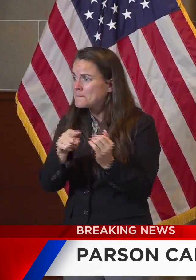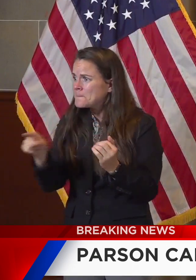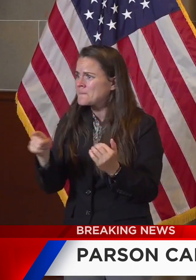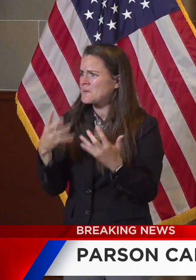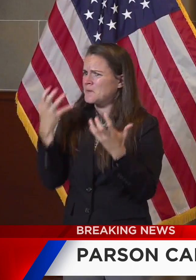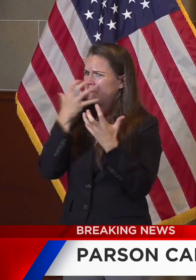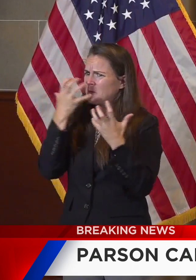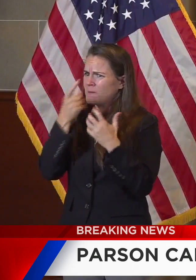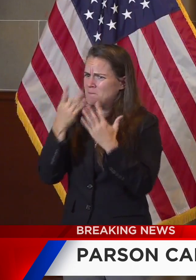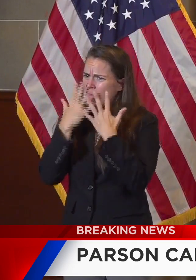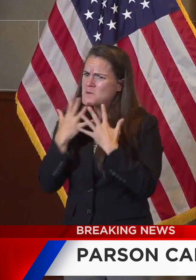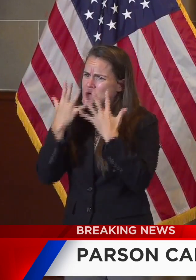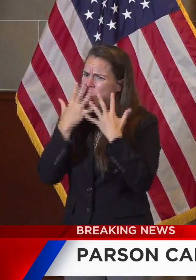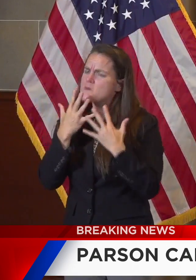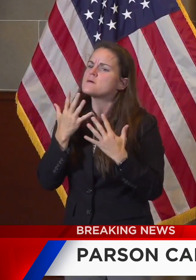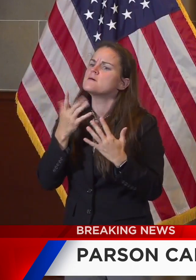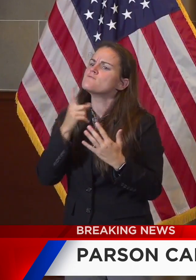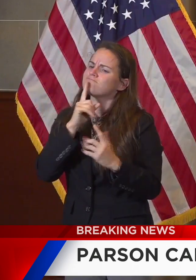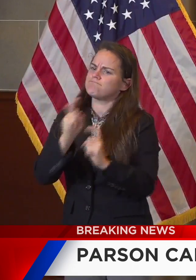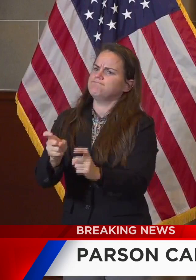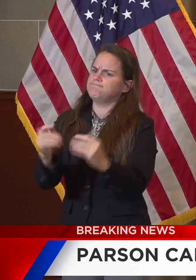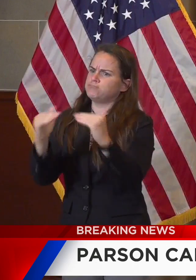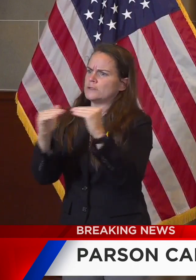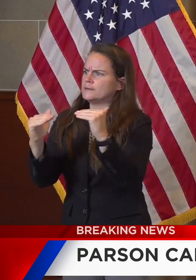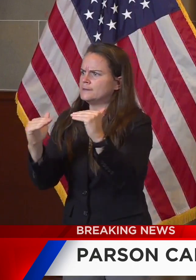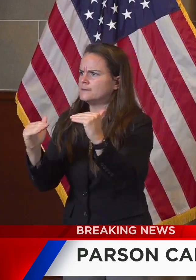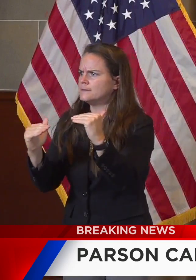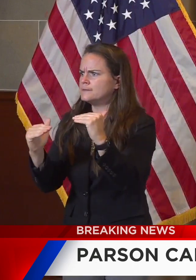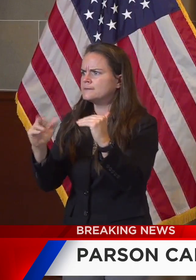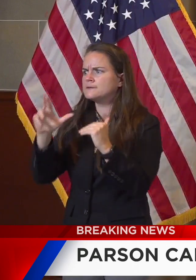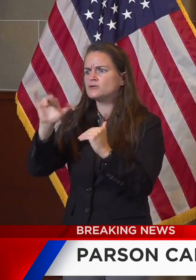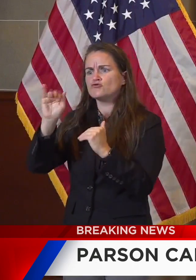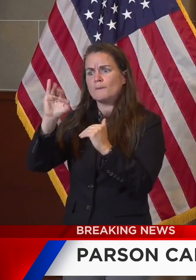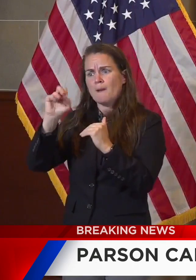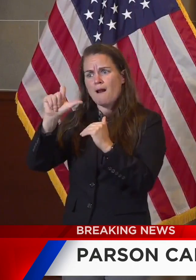and we must hold violent criminals accountable for their actions.